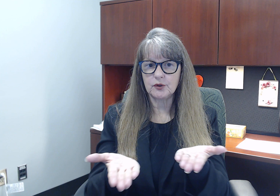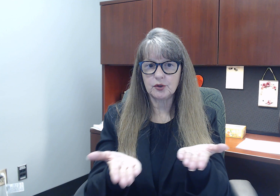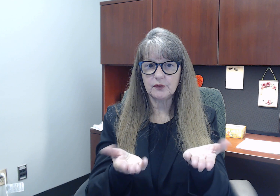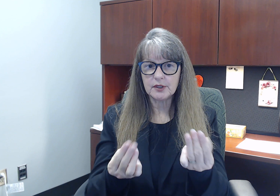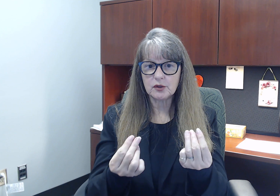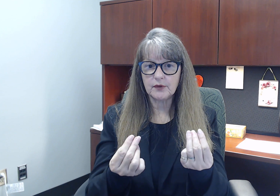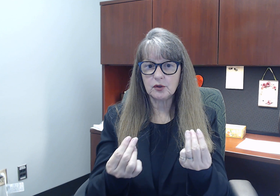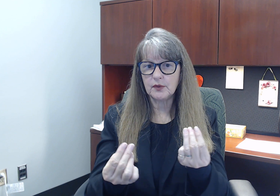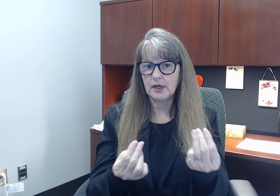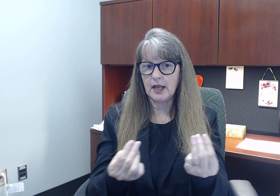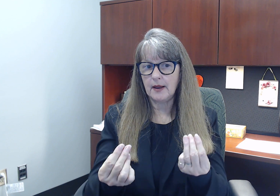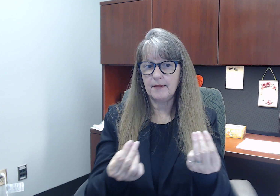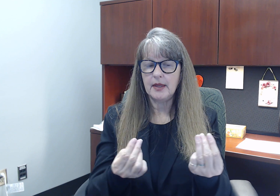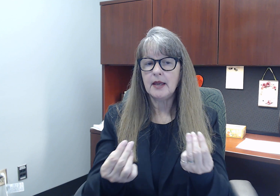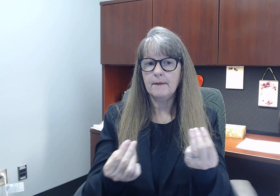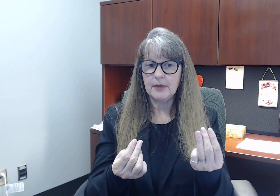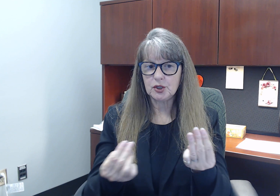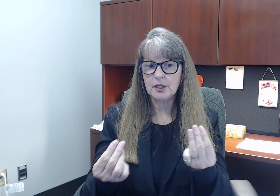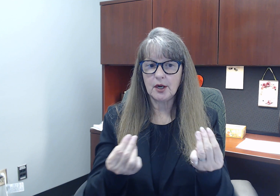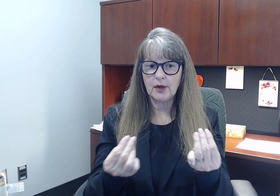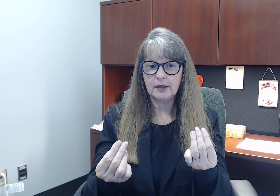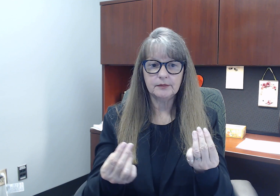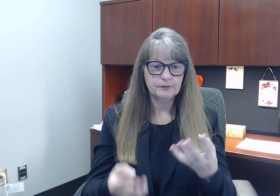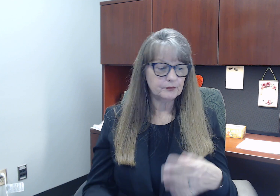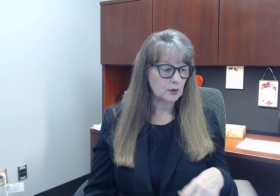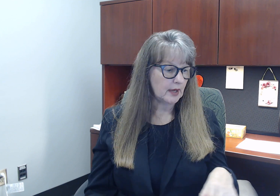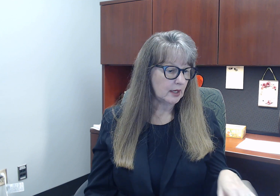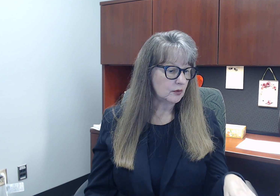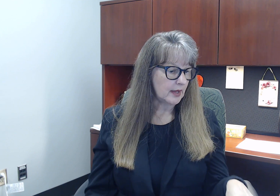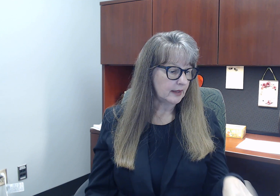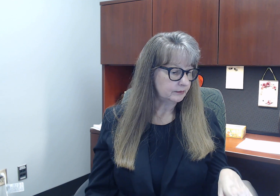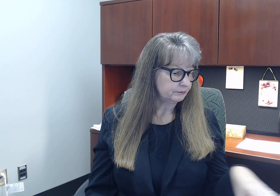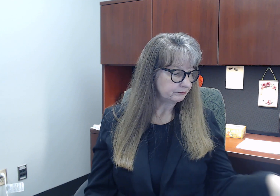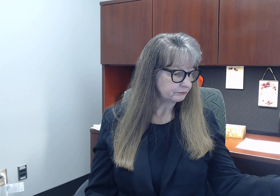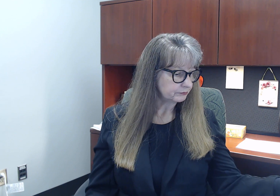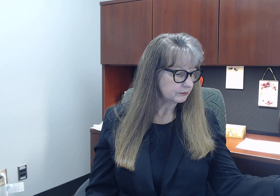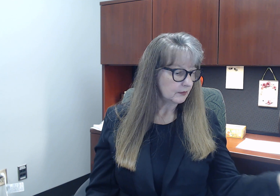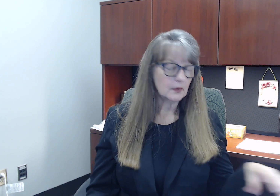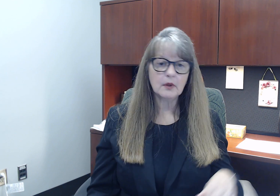service. So if they do it with an M, missionary, you can do that.